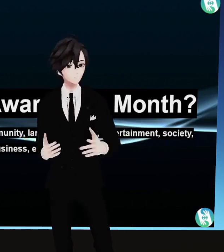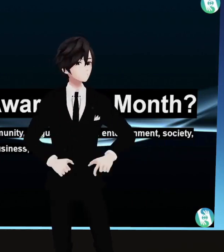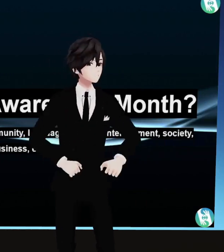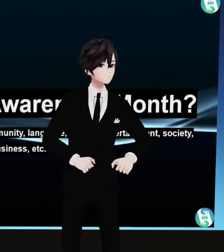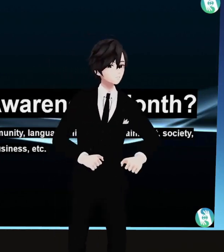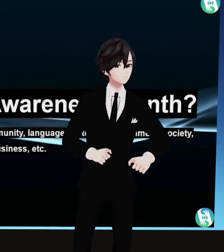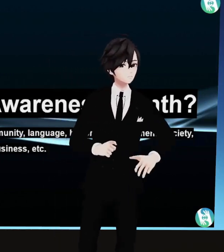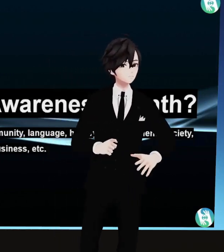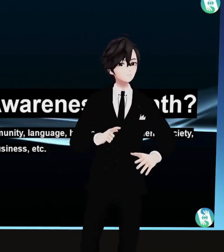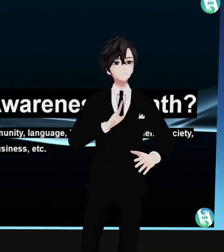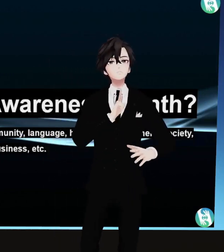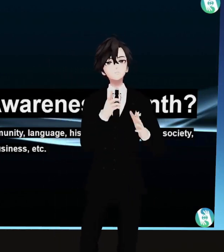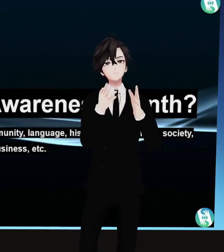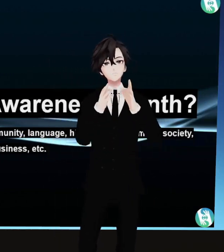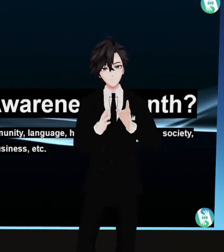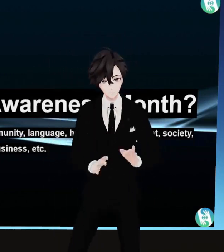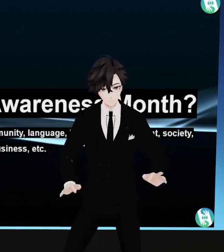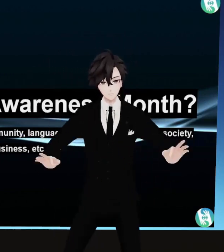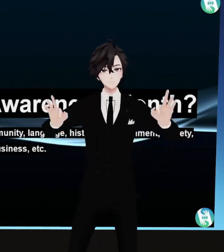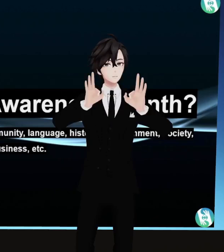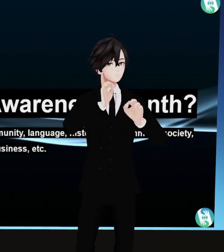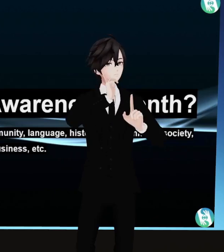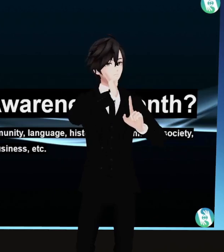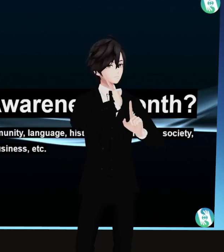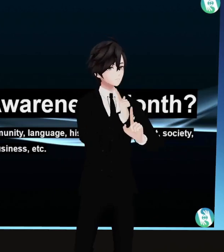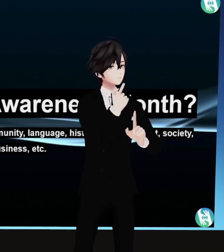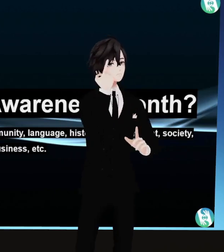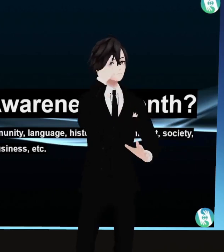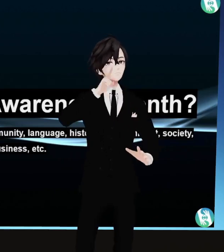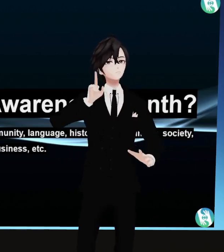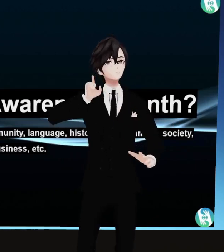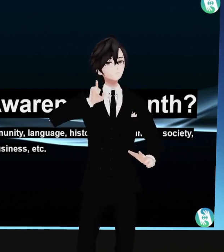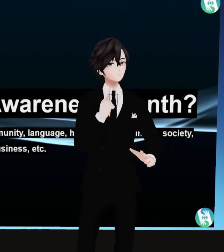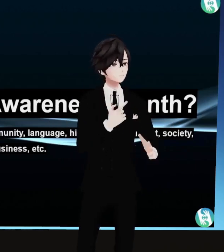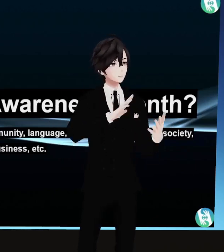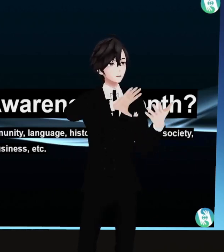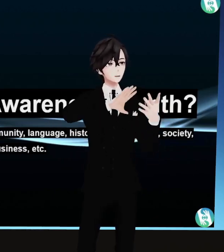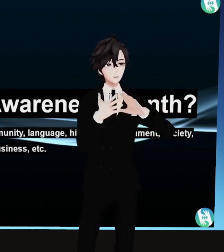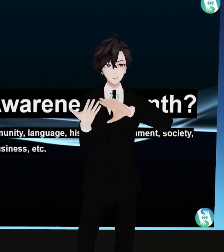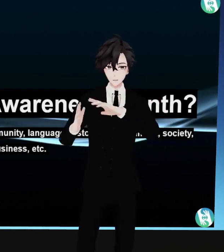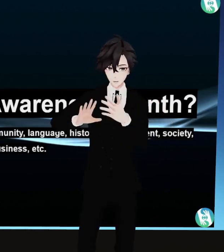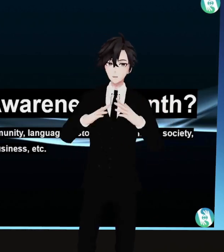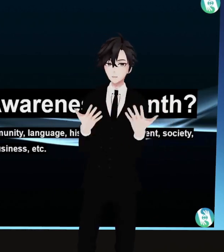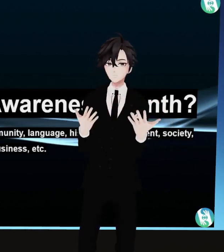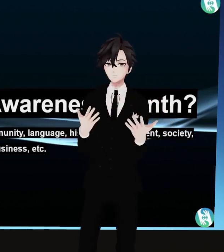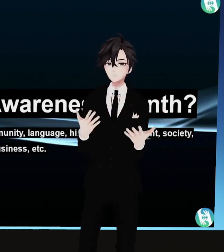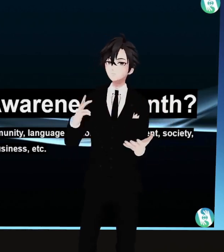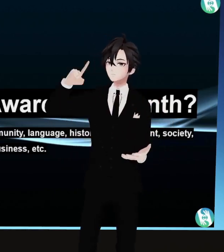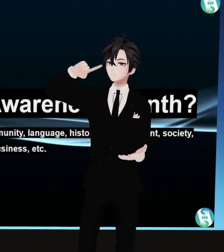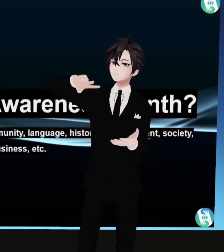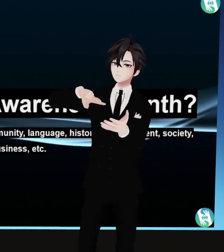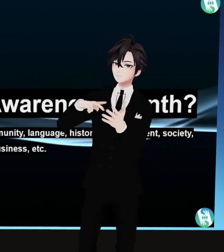So, Deaf Awareness Month is a very important moment for the deaf community.